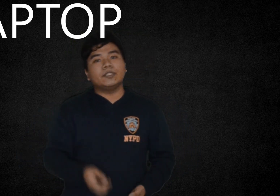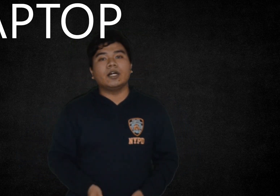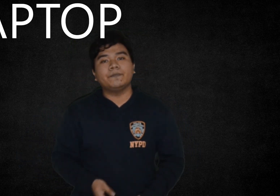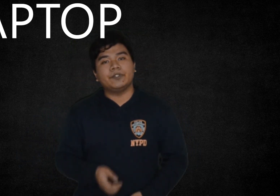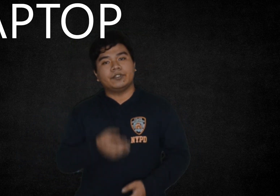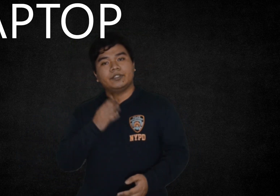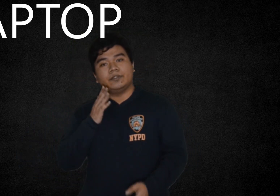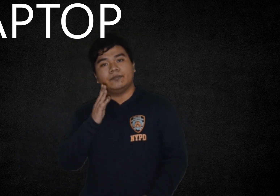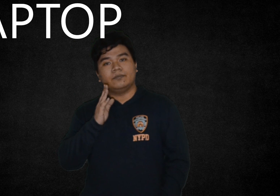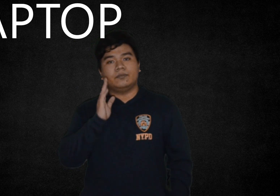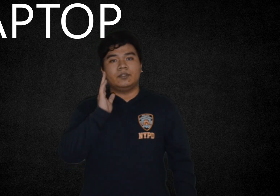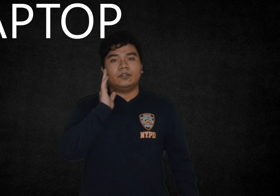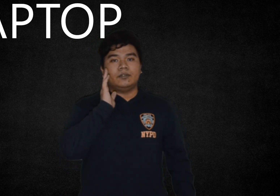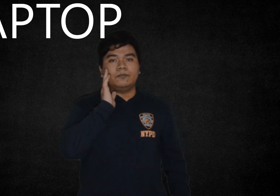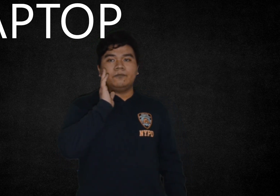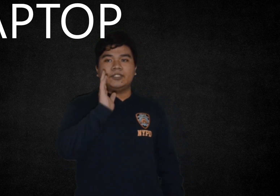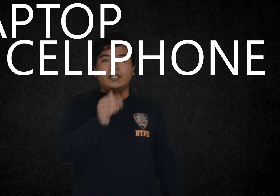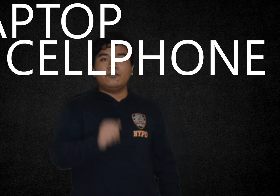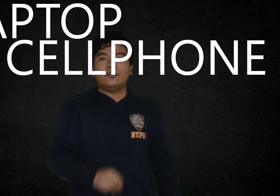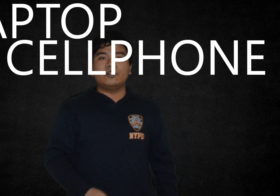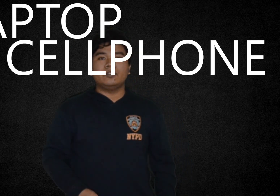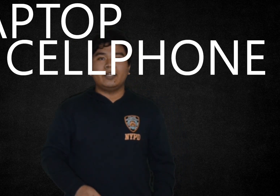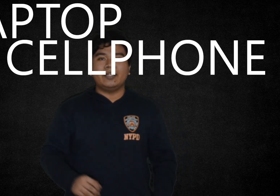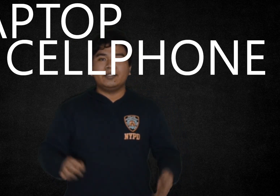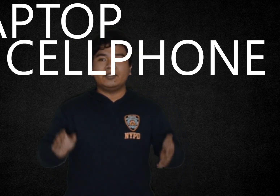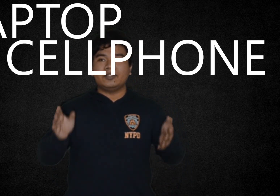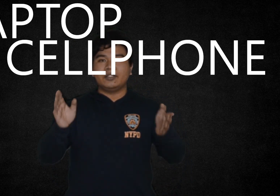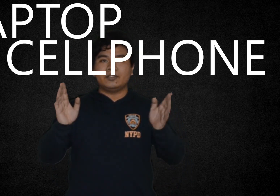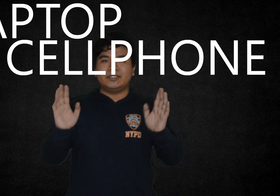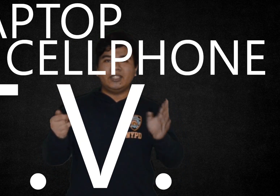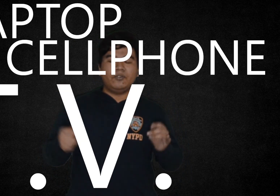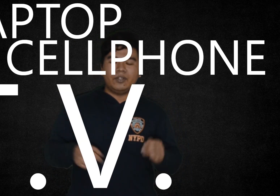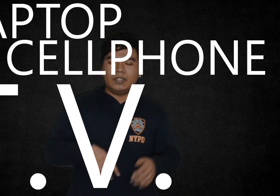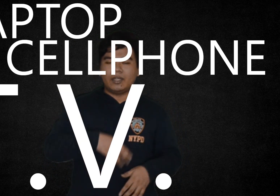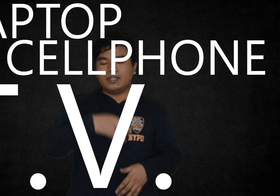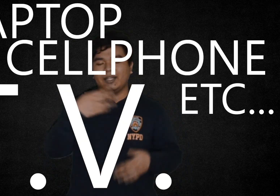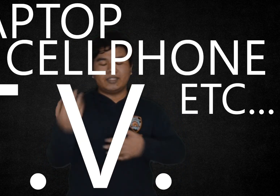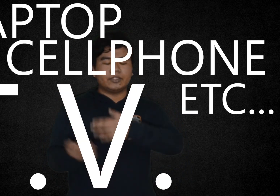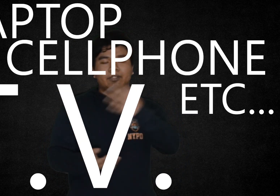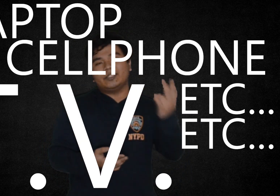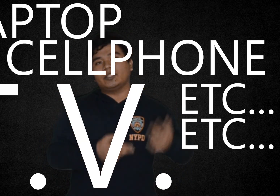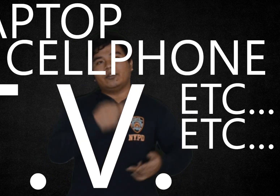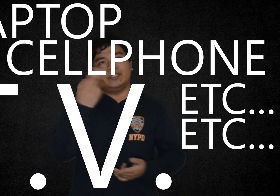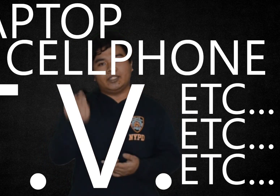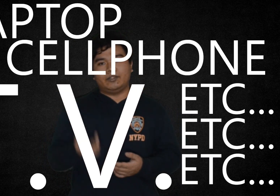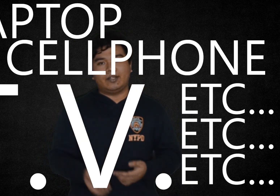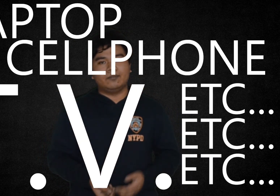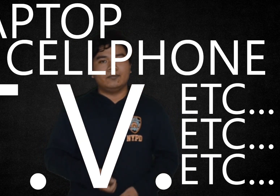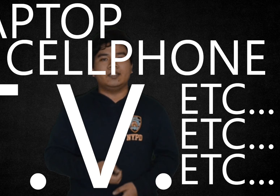laptop, your cell phone, and your TV, and etc. etc. etc.